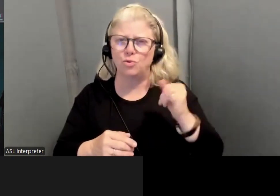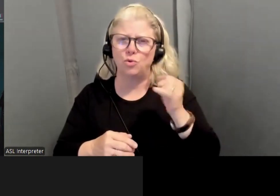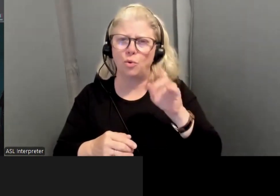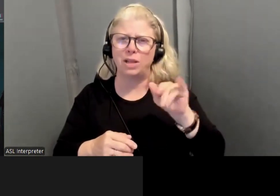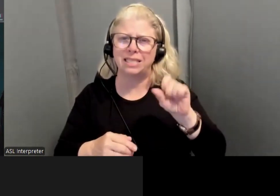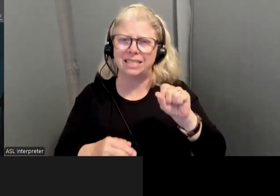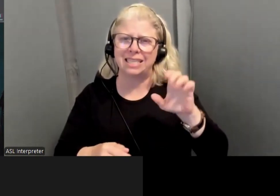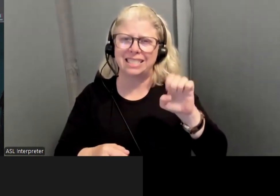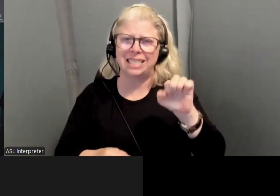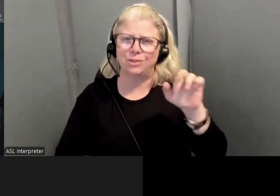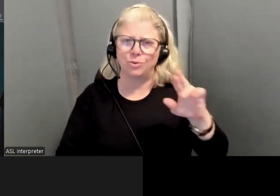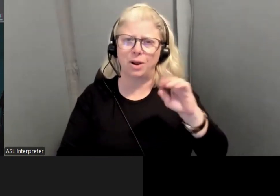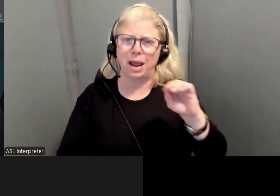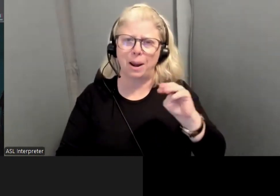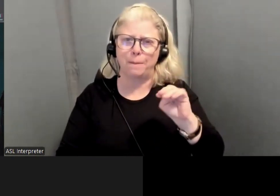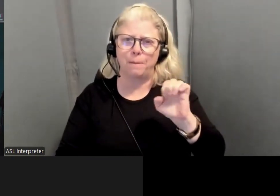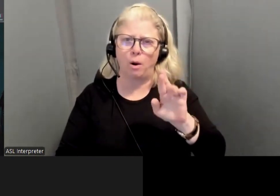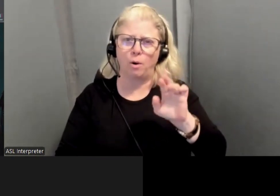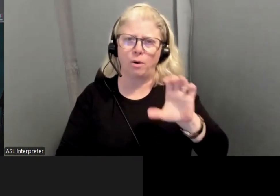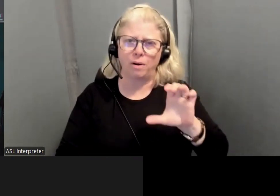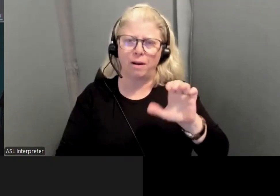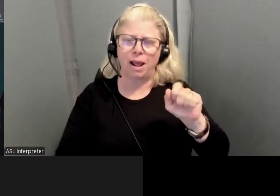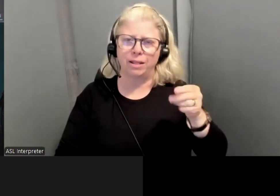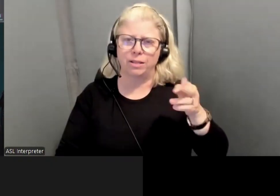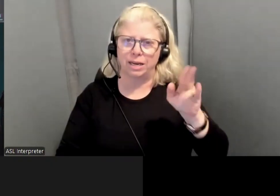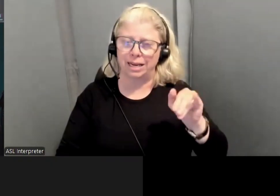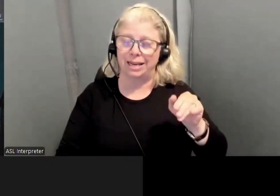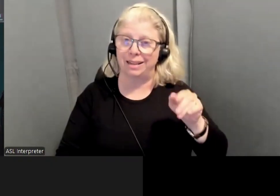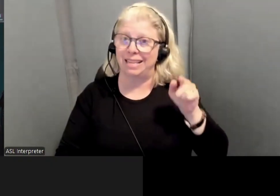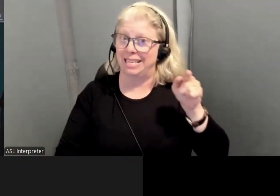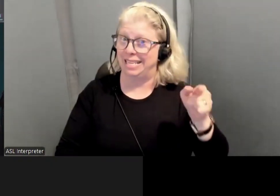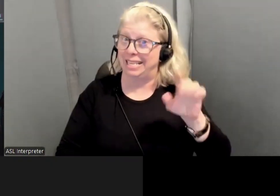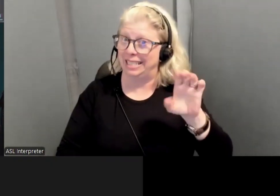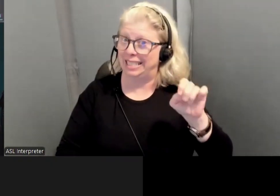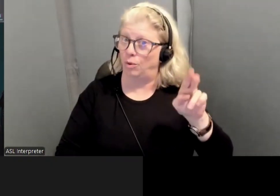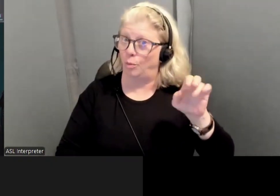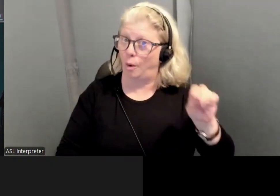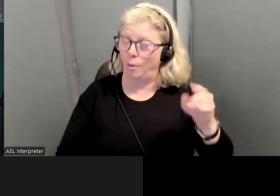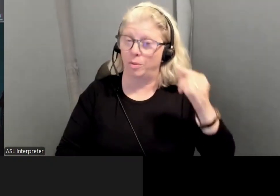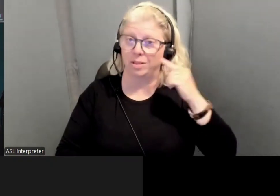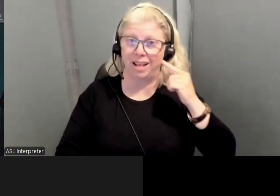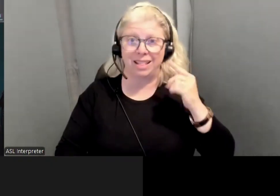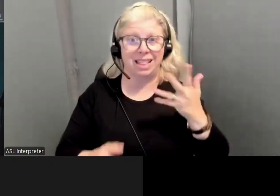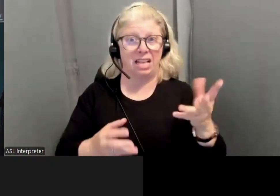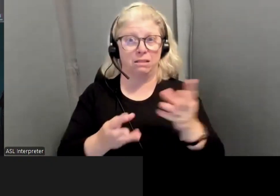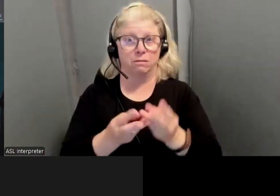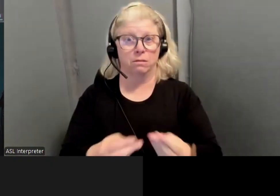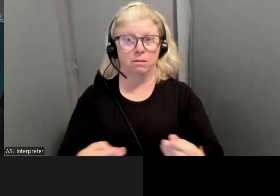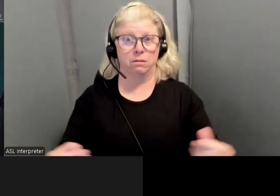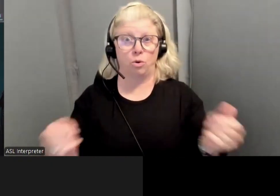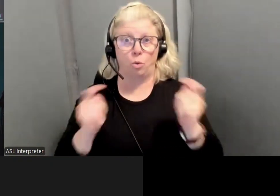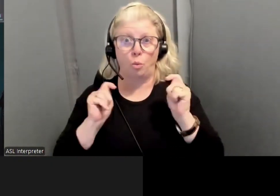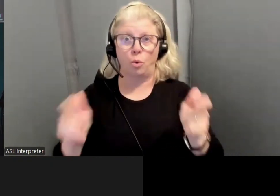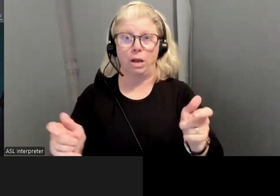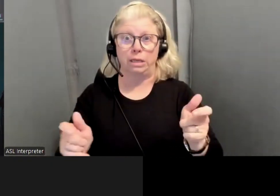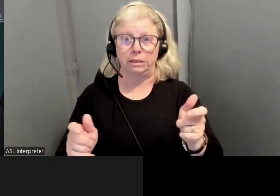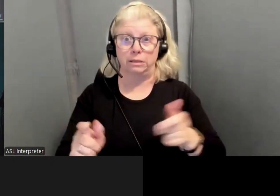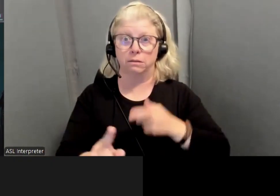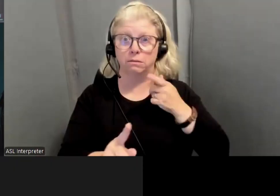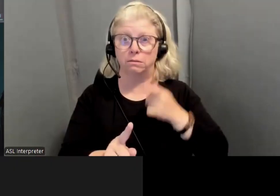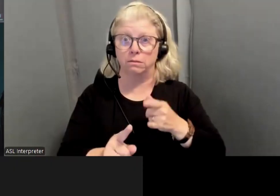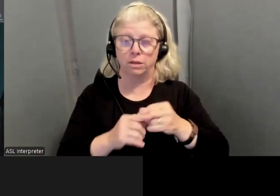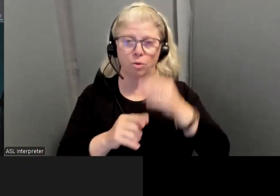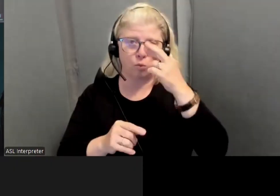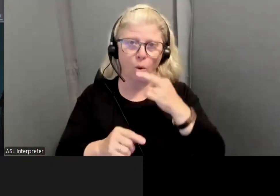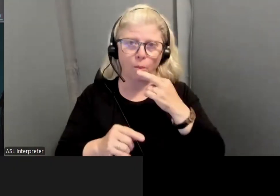people. And he thought that things were unraveling very quickly at one point.